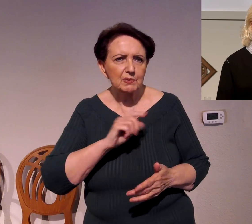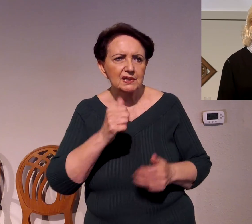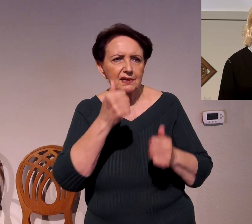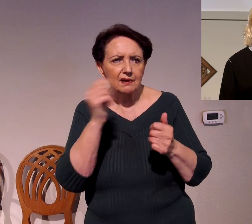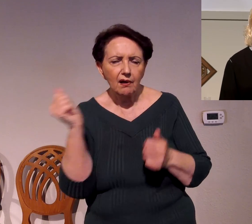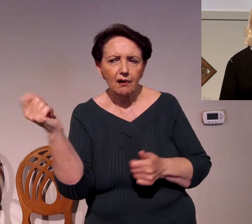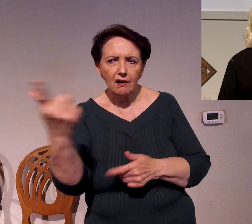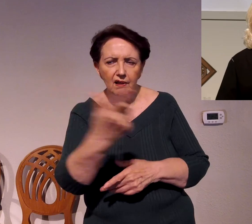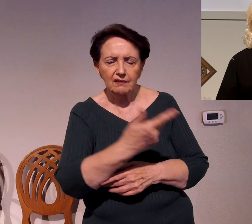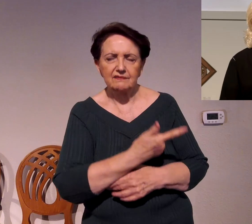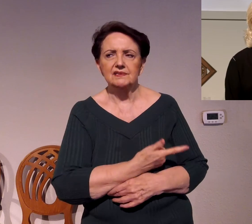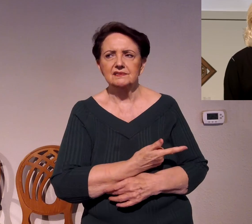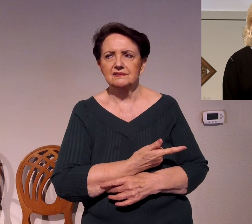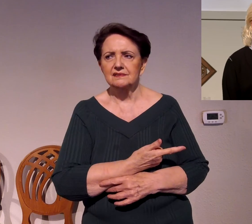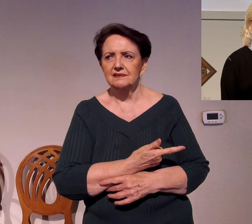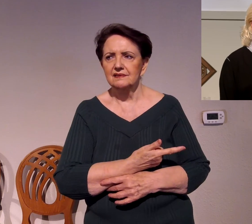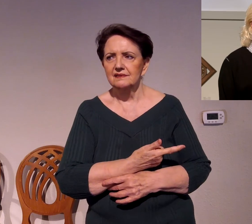everyone.